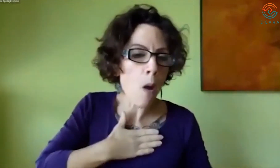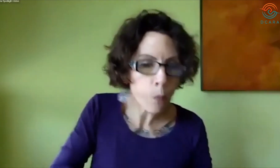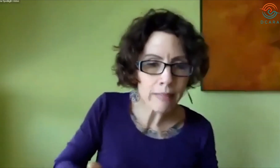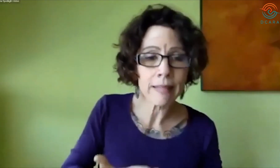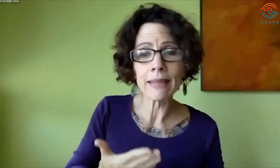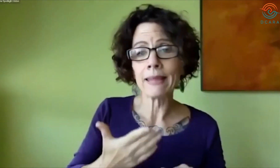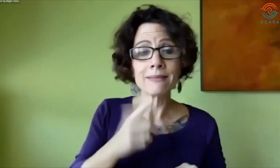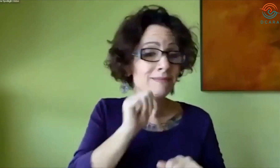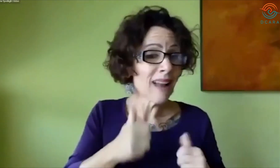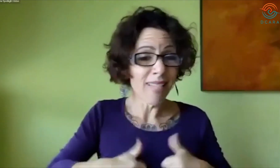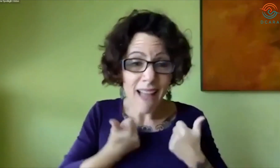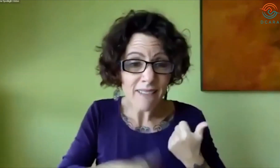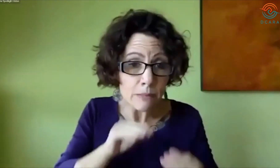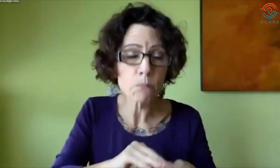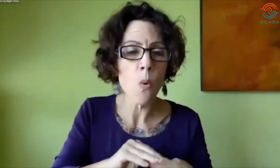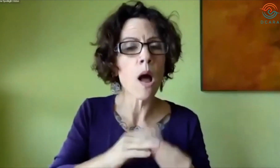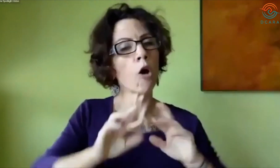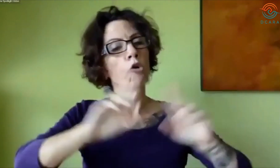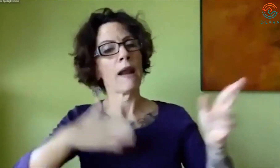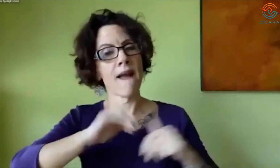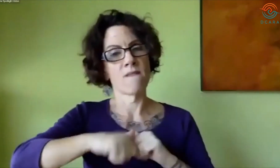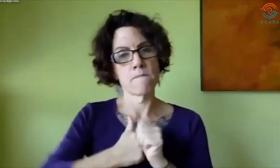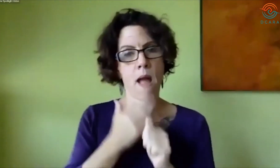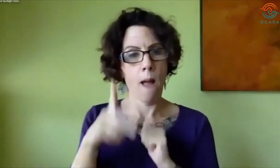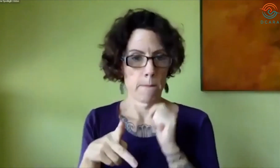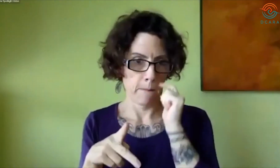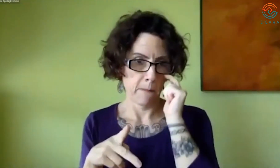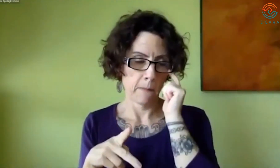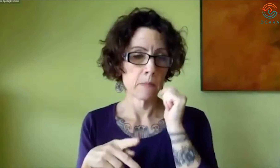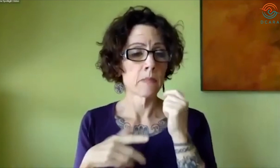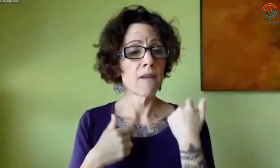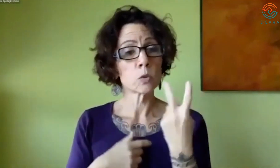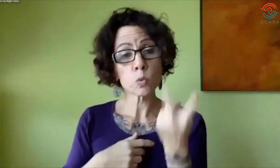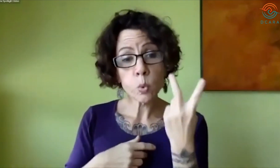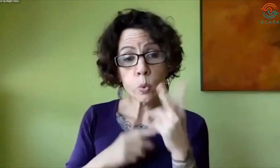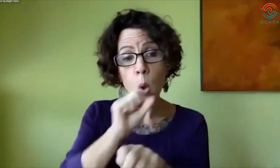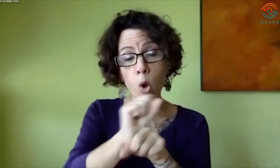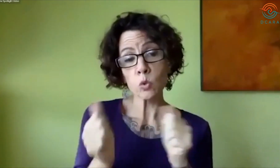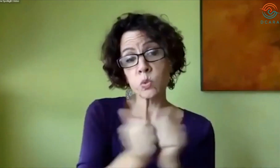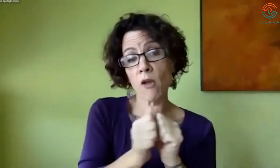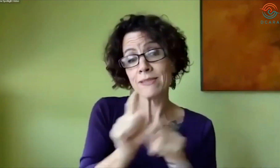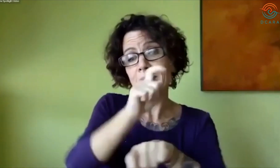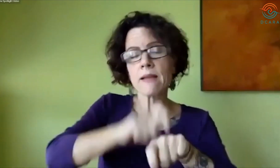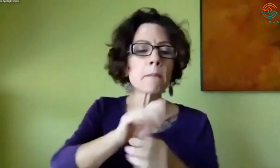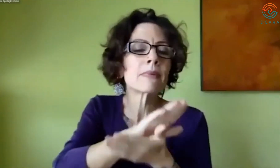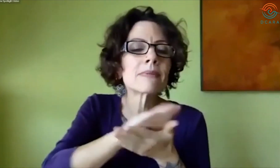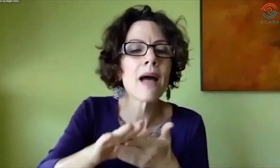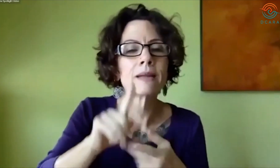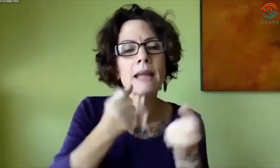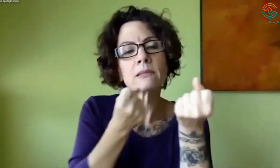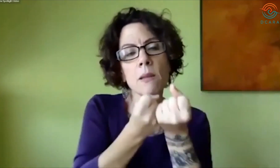not willing to. Maybe they've passed away, that you have a backup person. It's nice to have